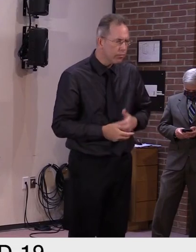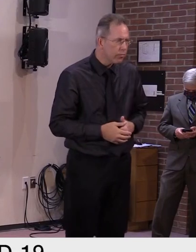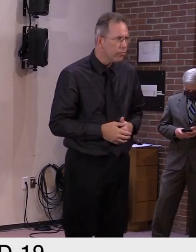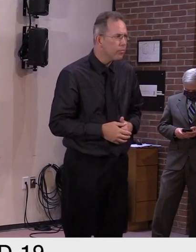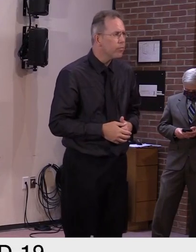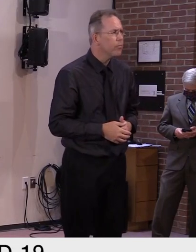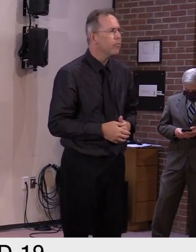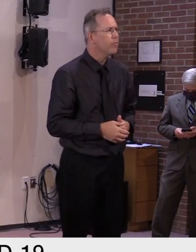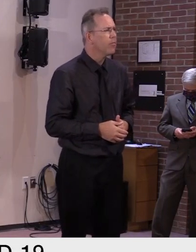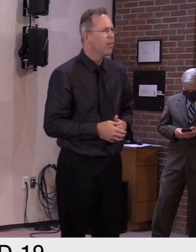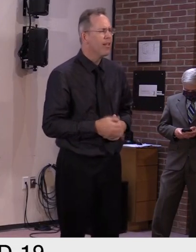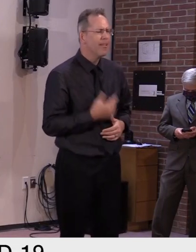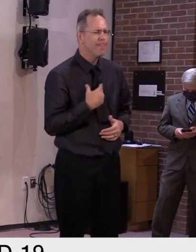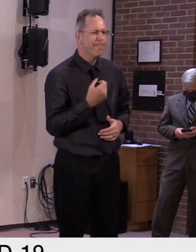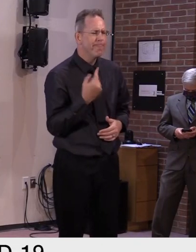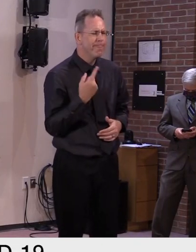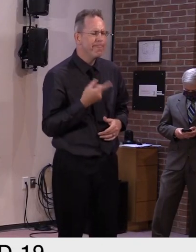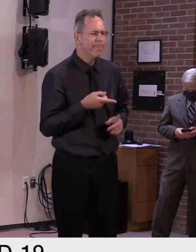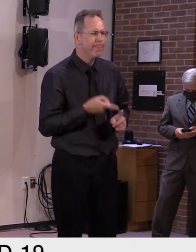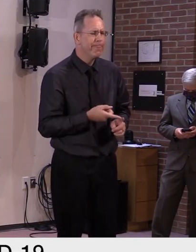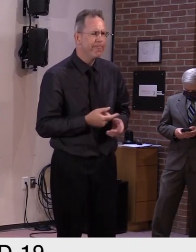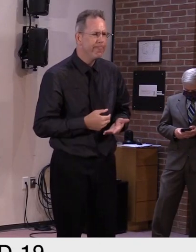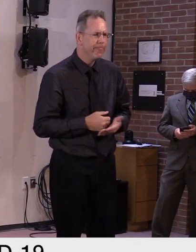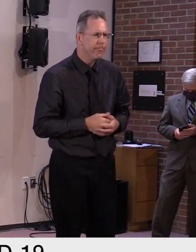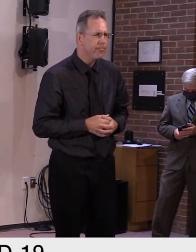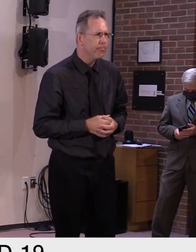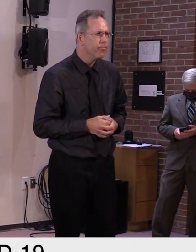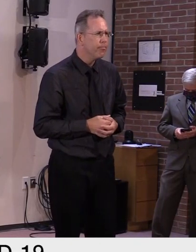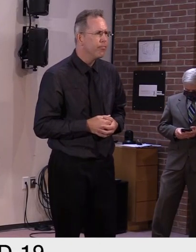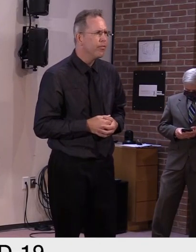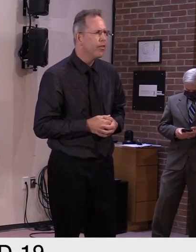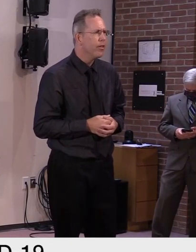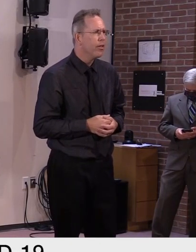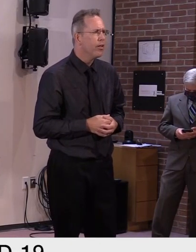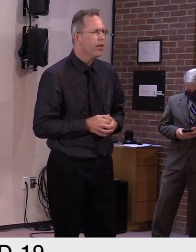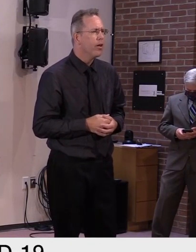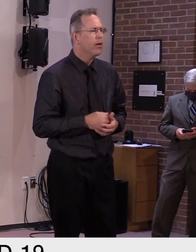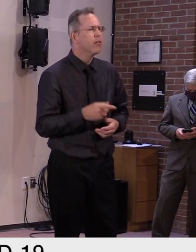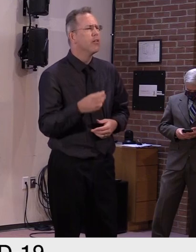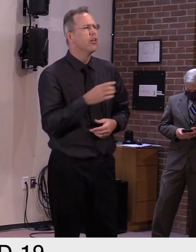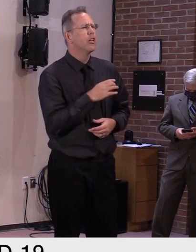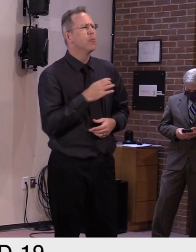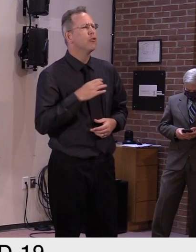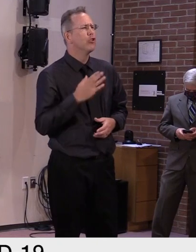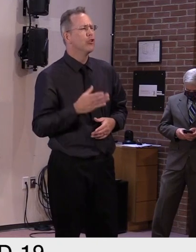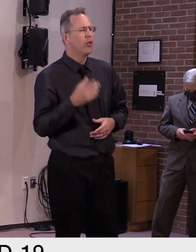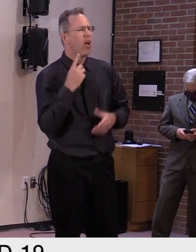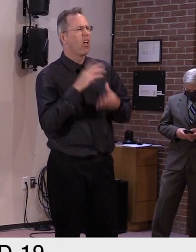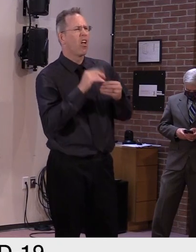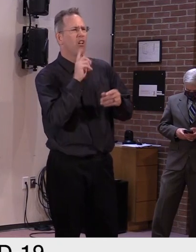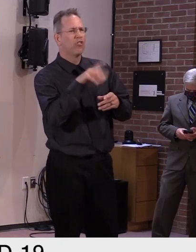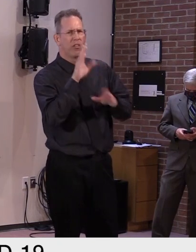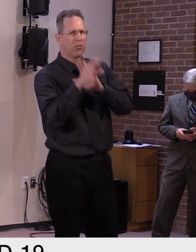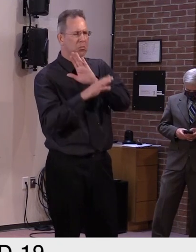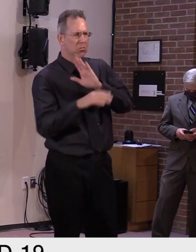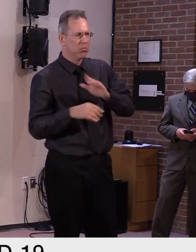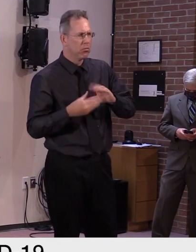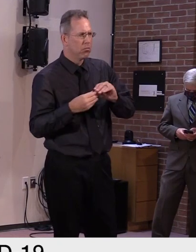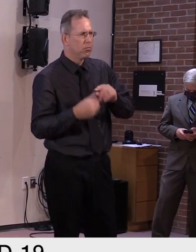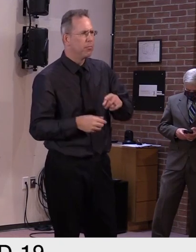Yeah, go ahead, Commissioner. I was just going to say we are tracking that. I'll have to get the